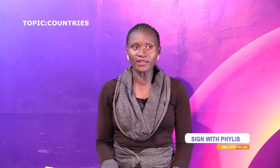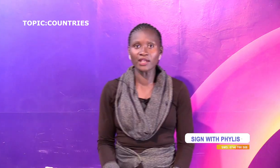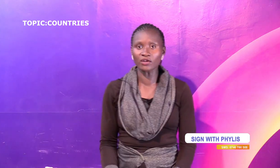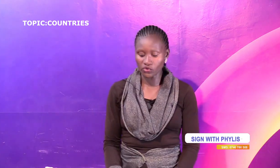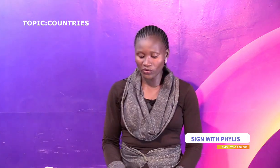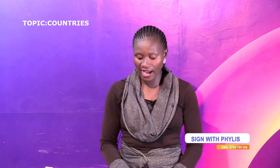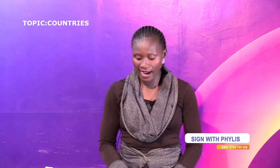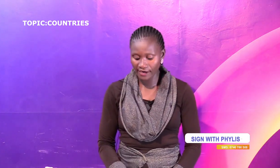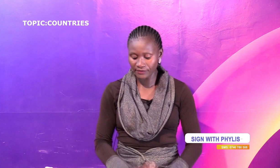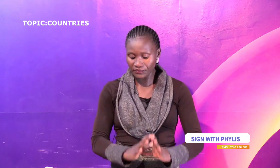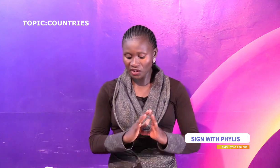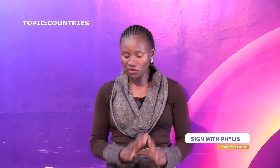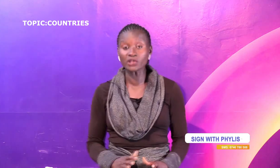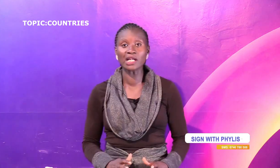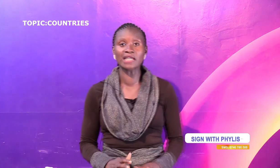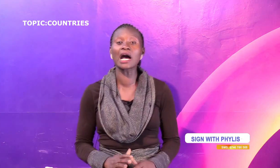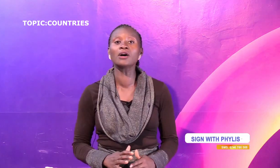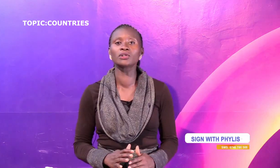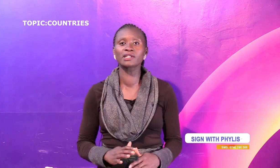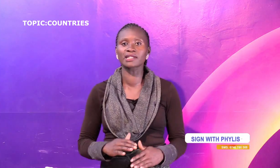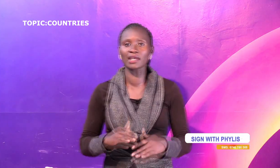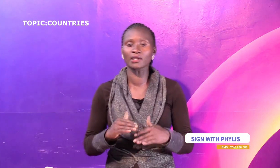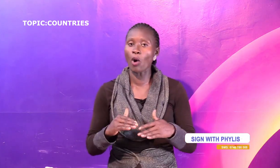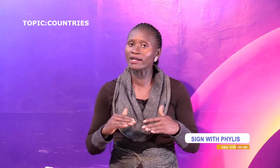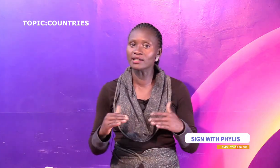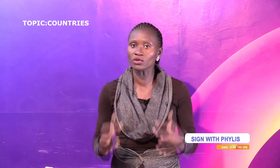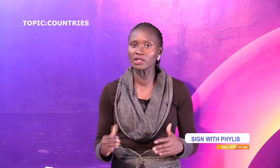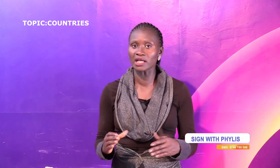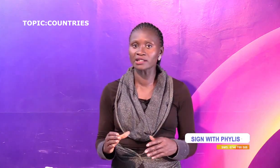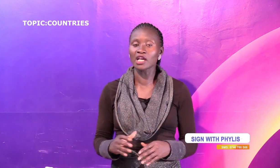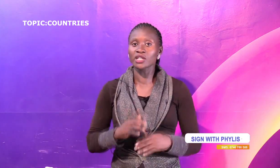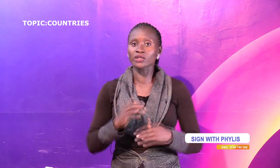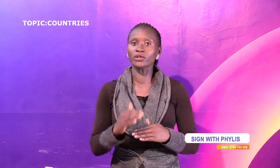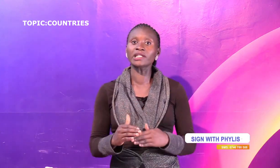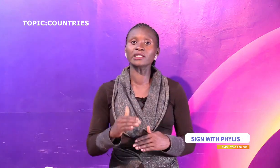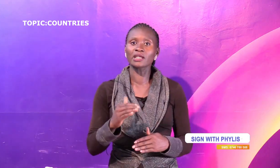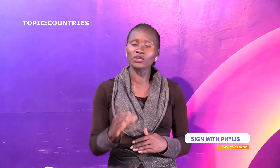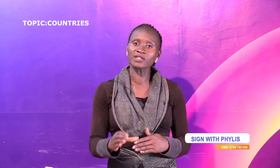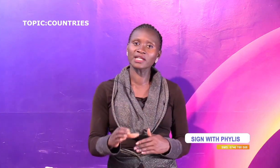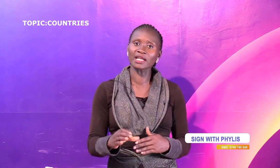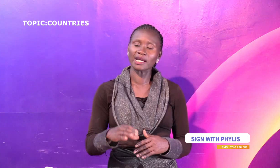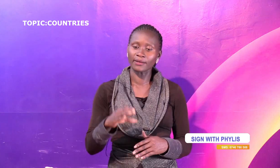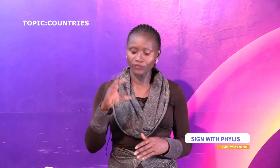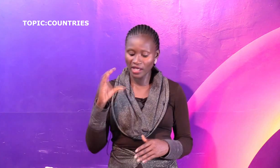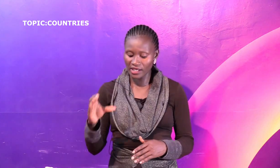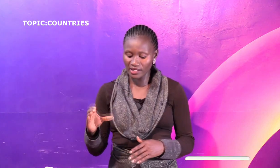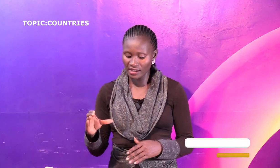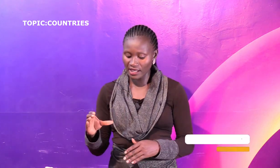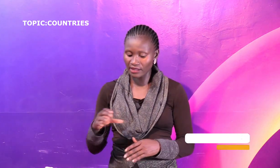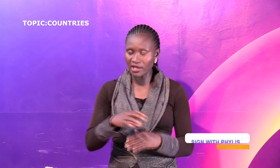also we have Scotland. How do we sign the word Scotland? Scotland, using letter, like making a letter